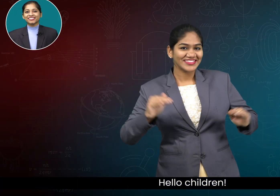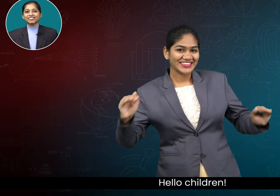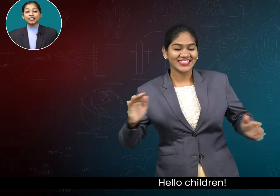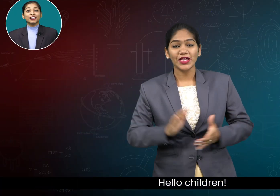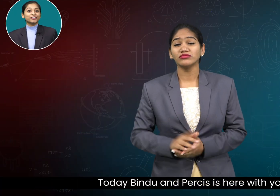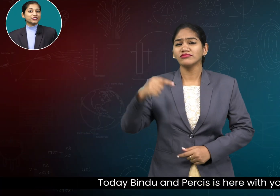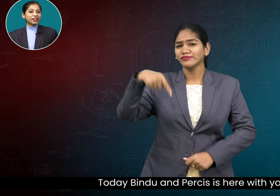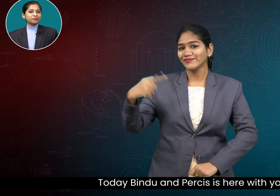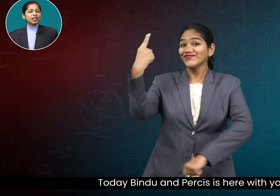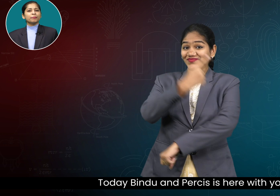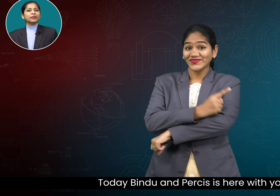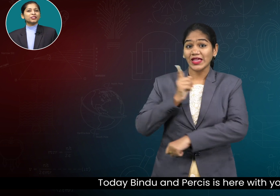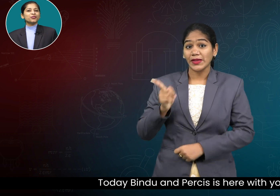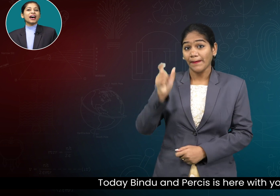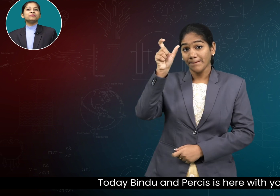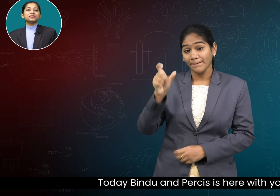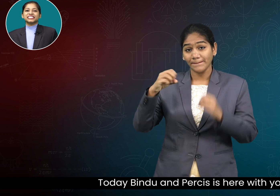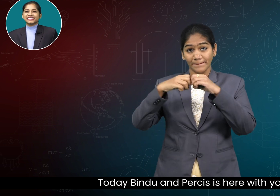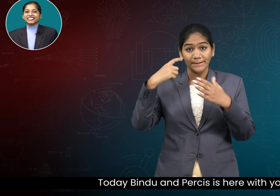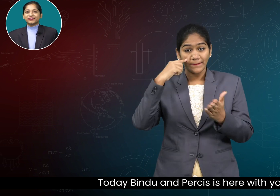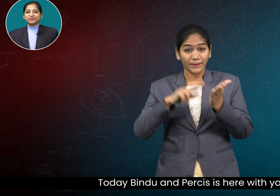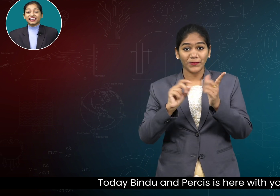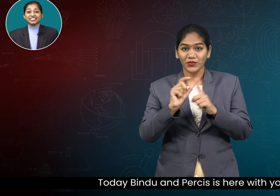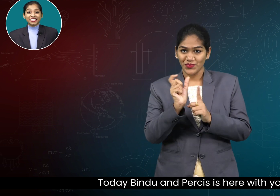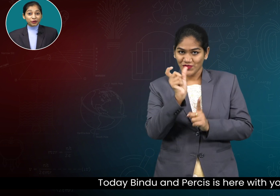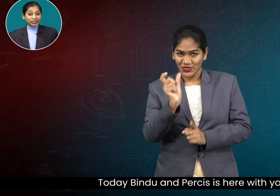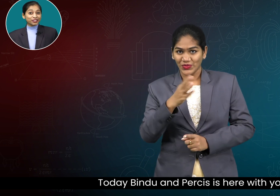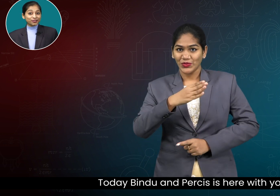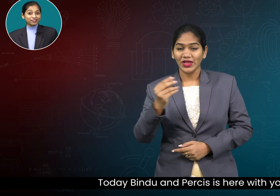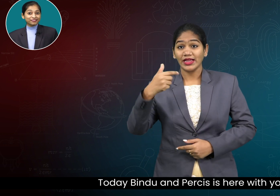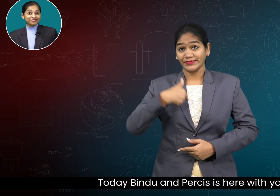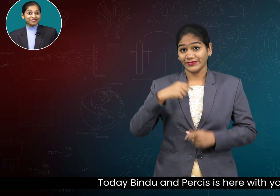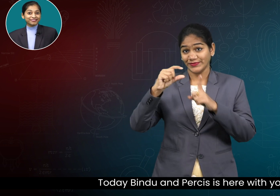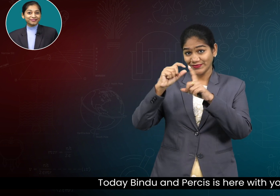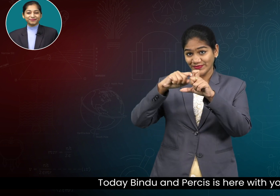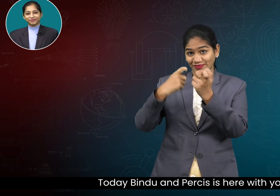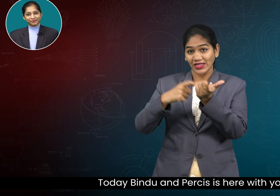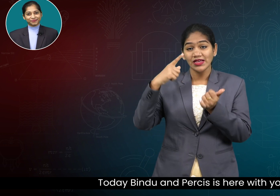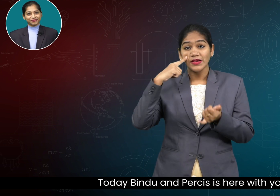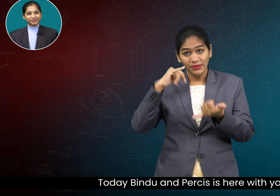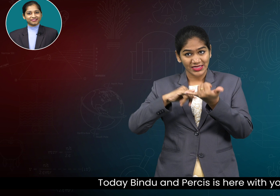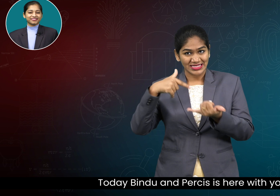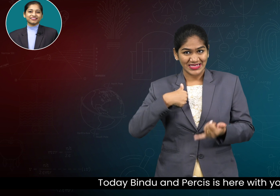children. Today, Bindu and Persis is here with you.